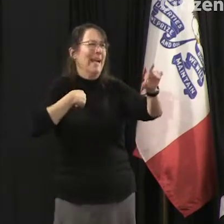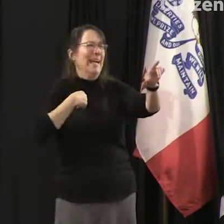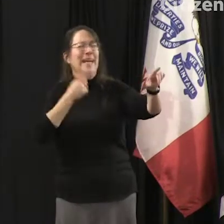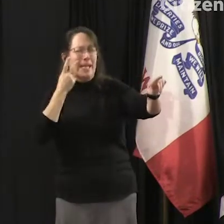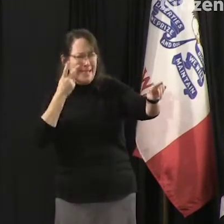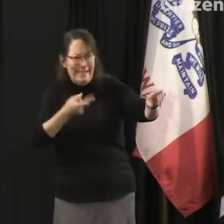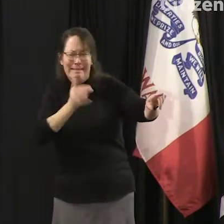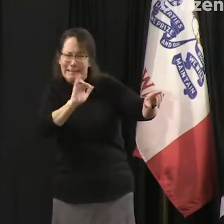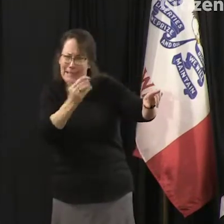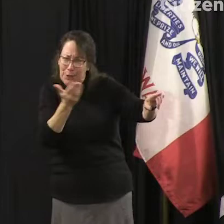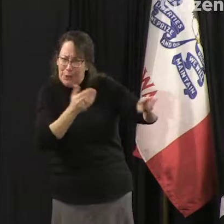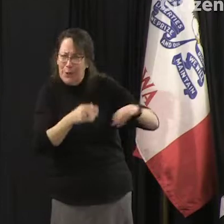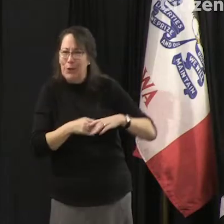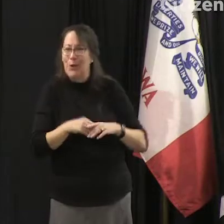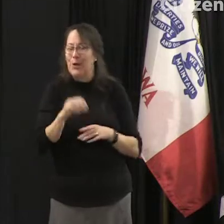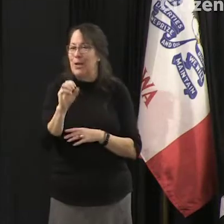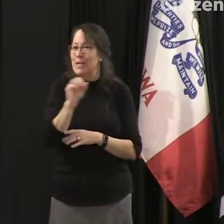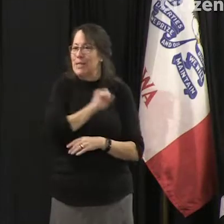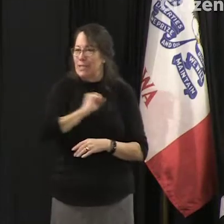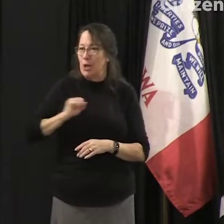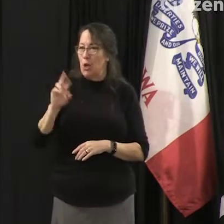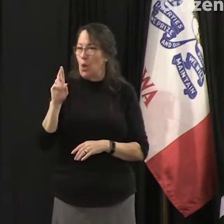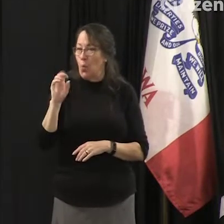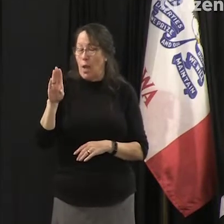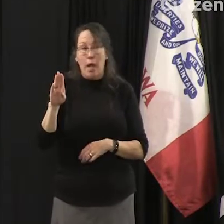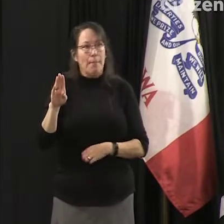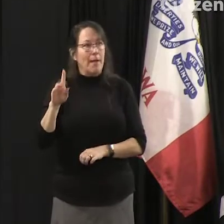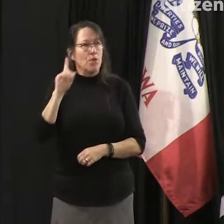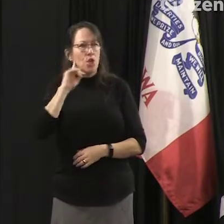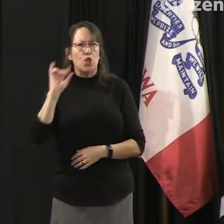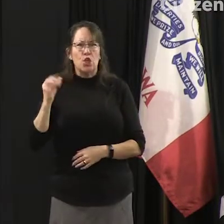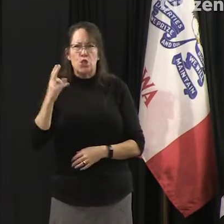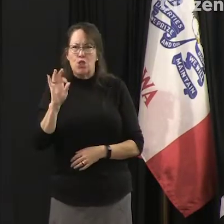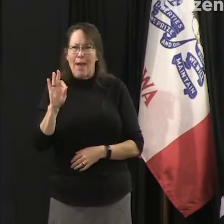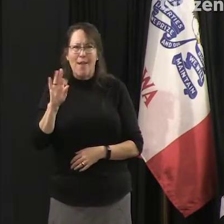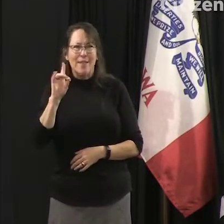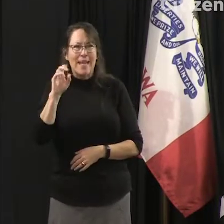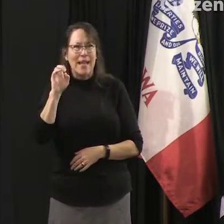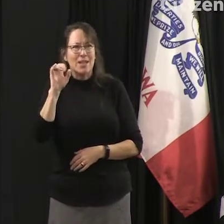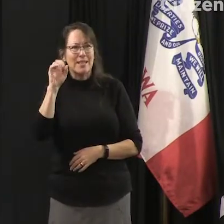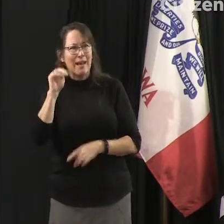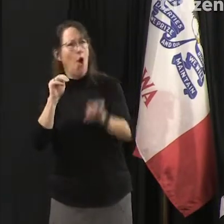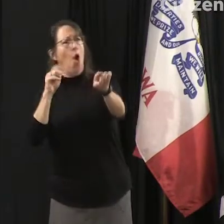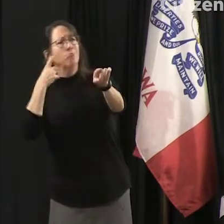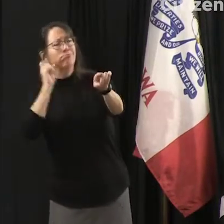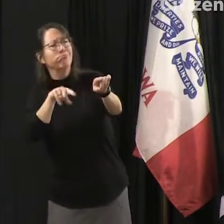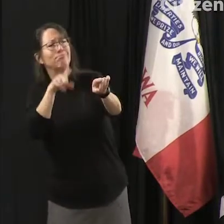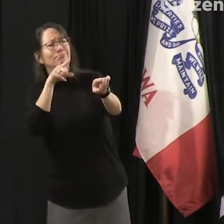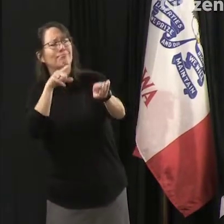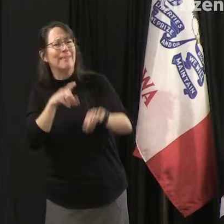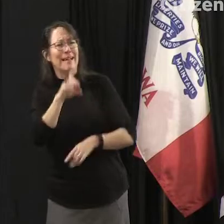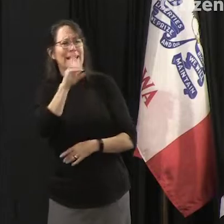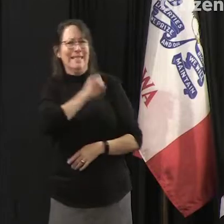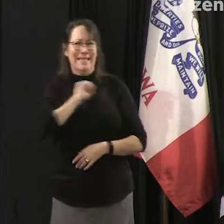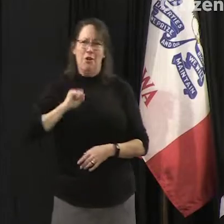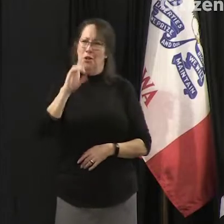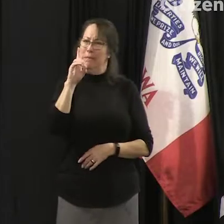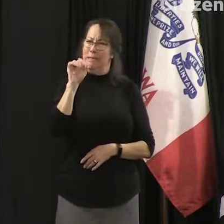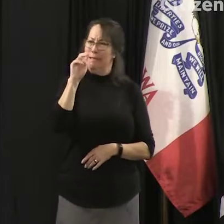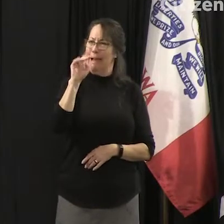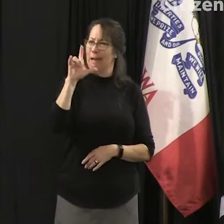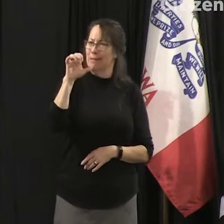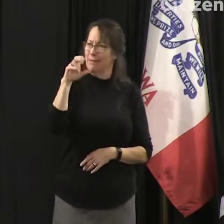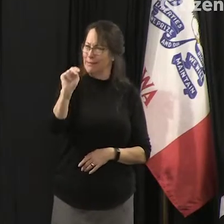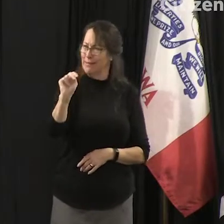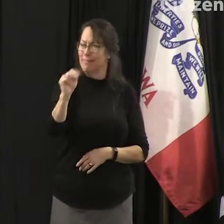here. Senator Rob, someone said Jeff Danielson is, oh, there he is, right there, Senator Danielson.